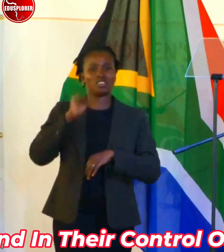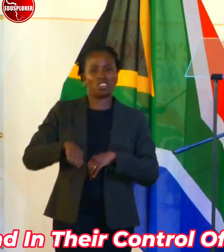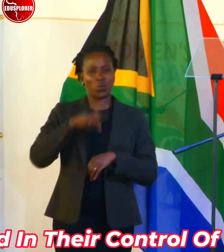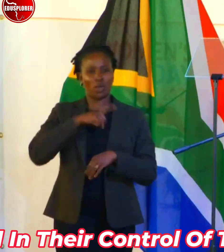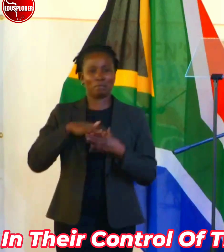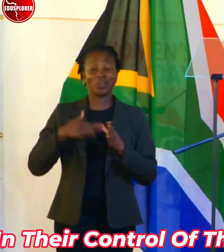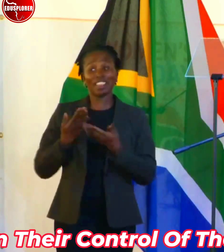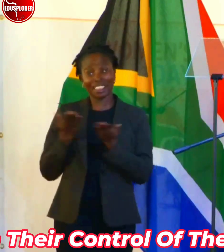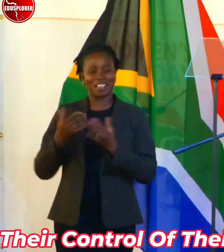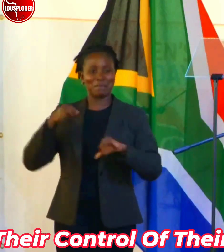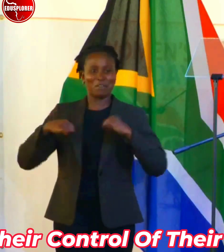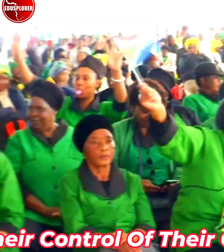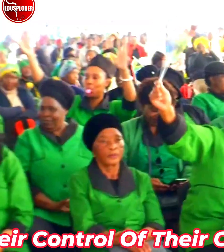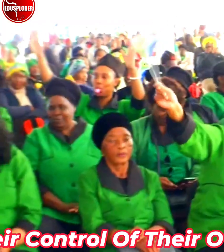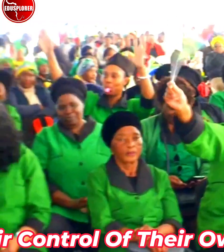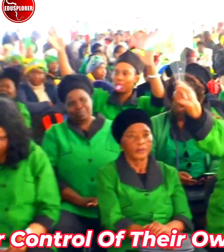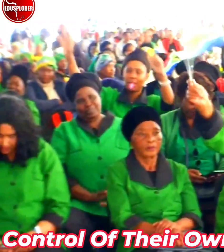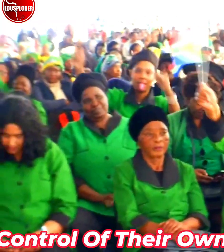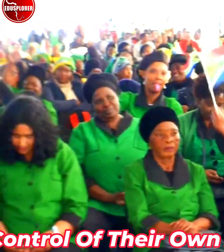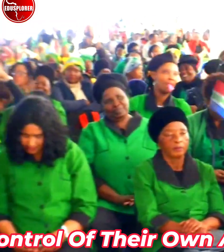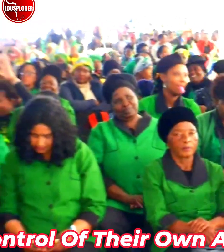perform better than our men.